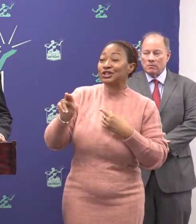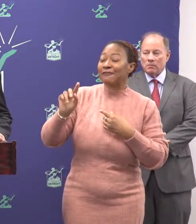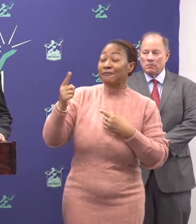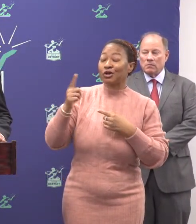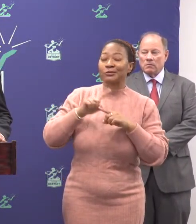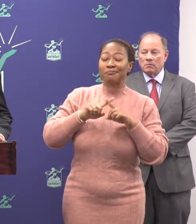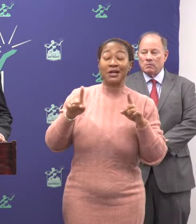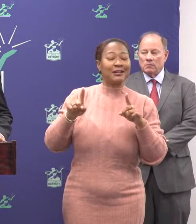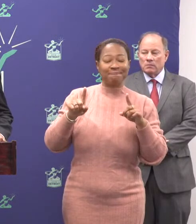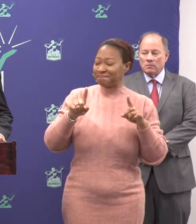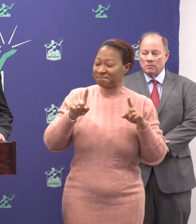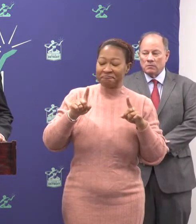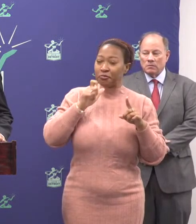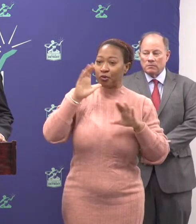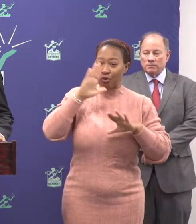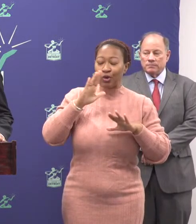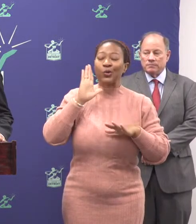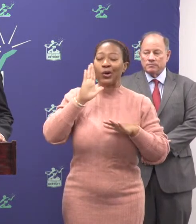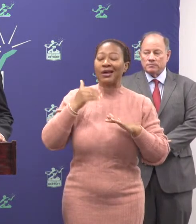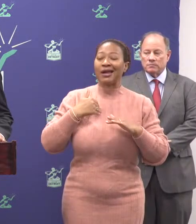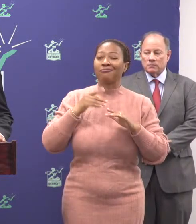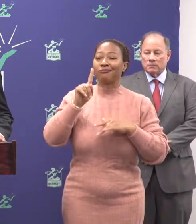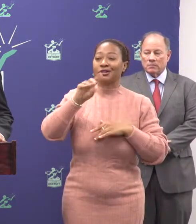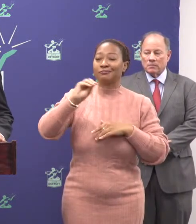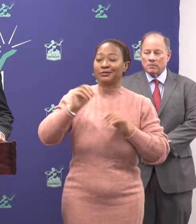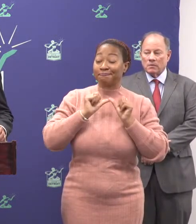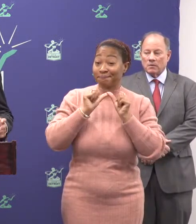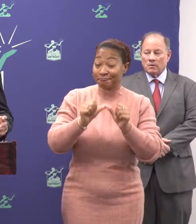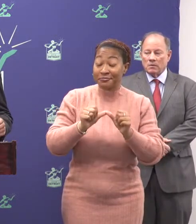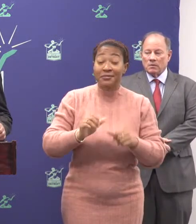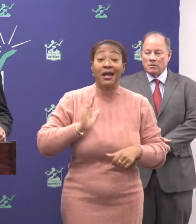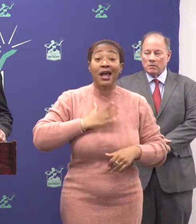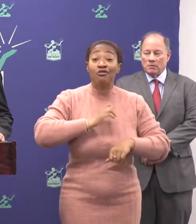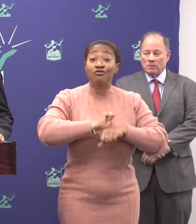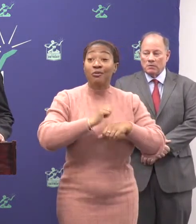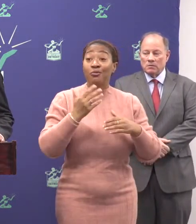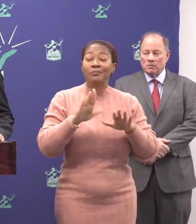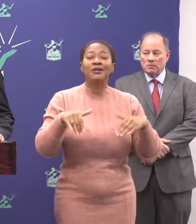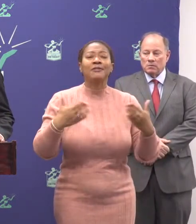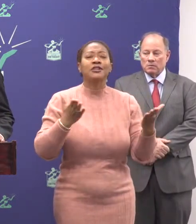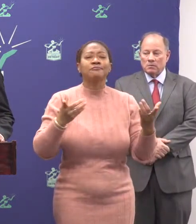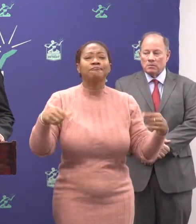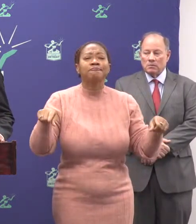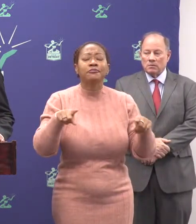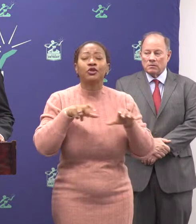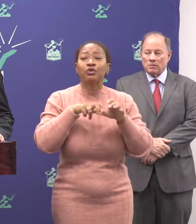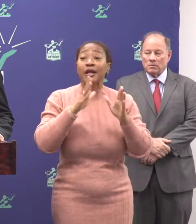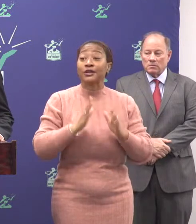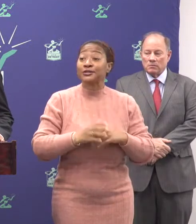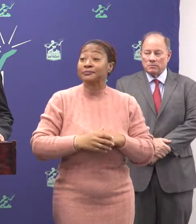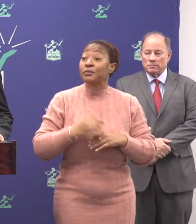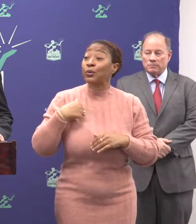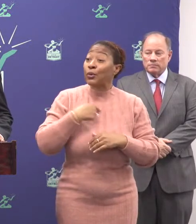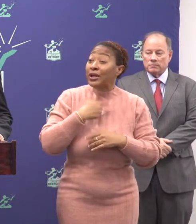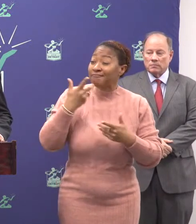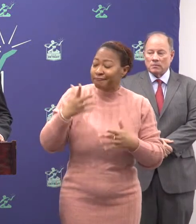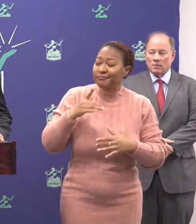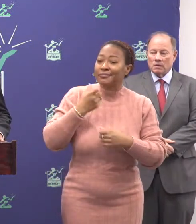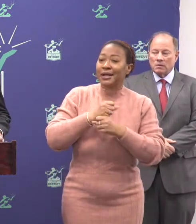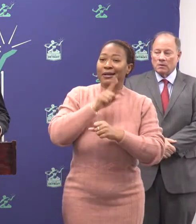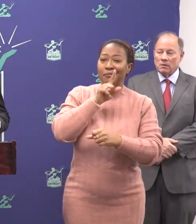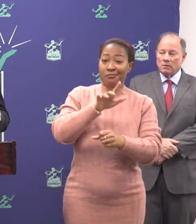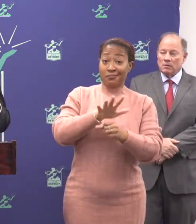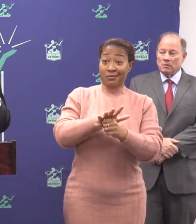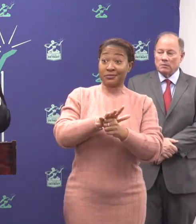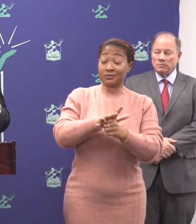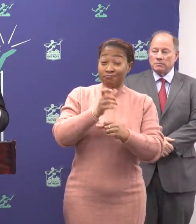longer. So that is off the table. Our job is to provide service to the riders. And we made a promise some time ago